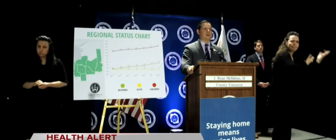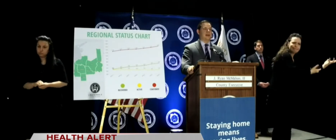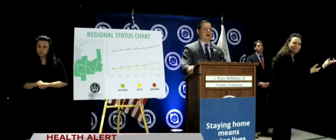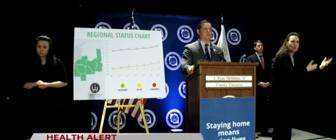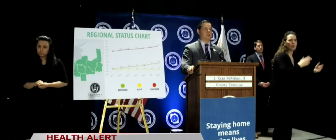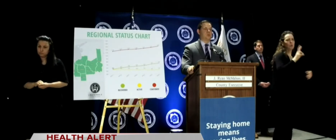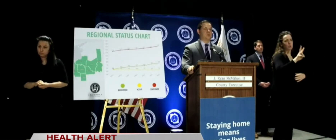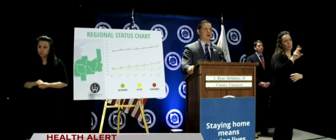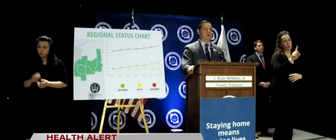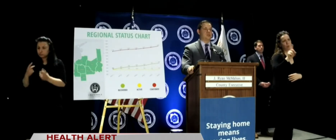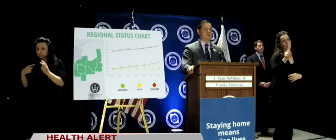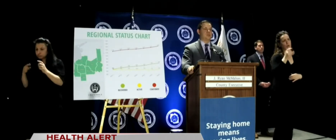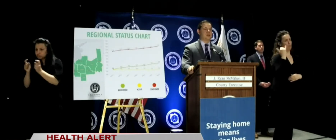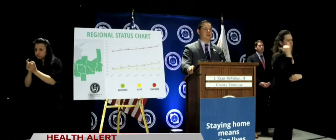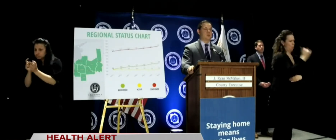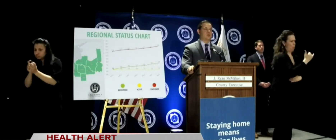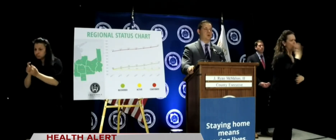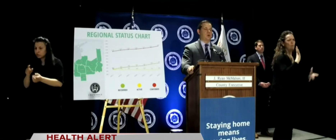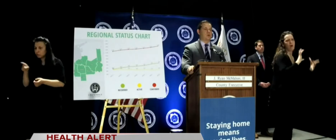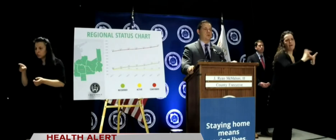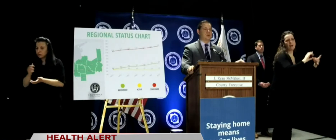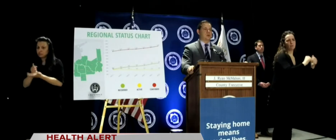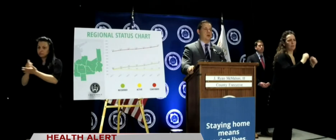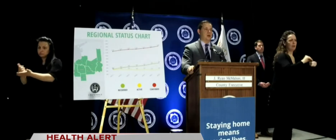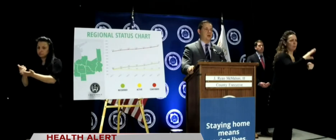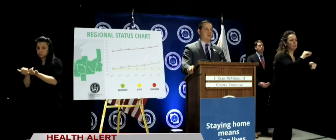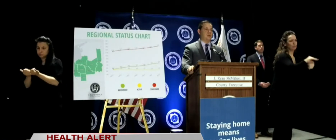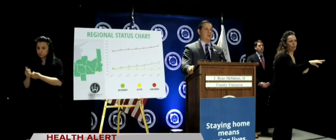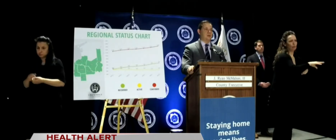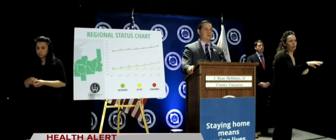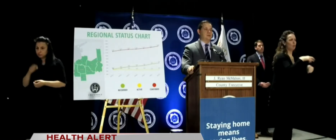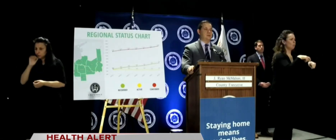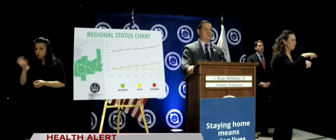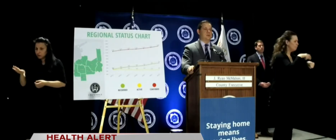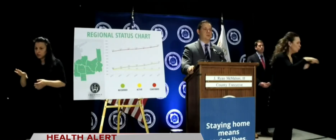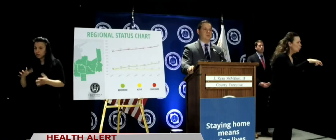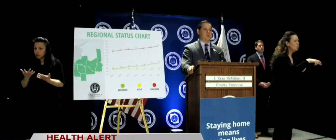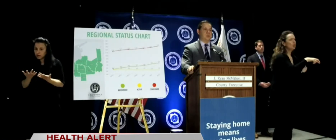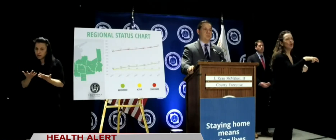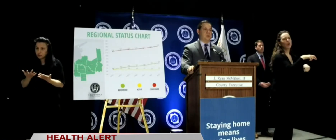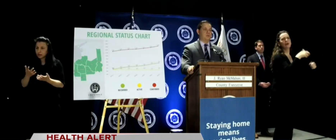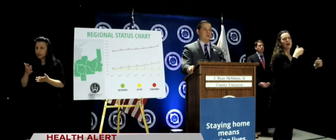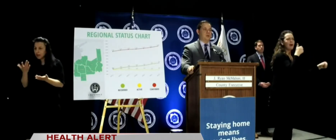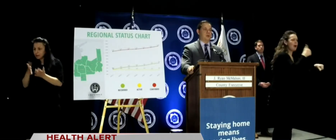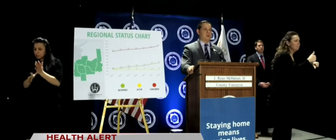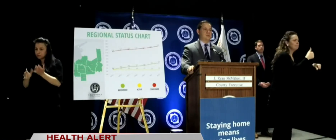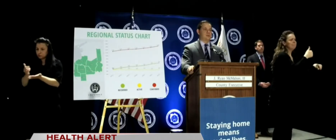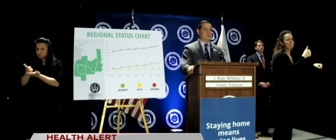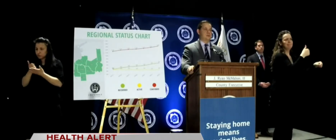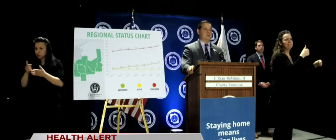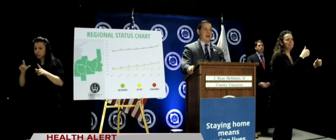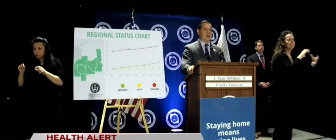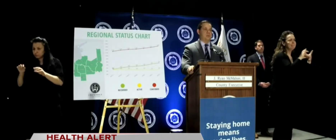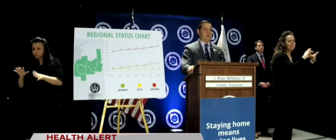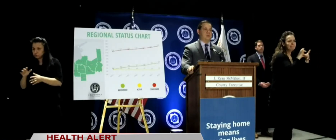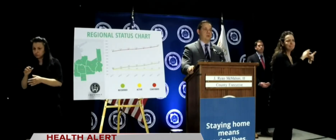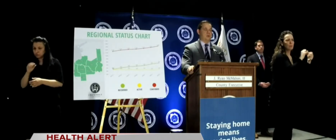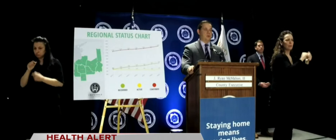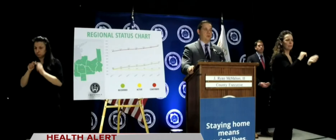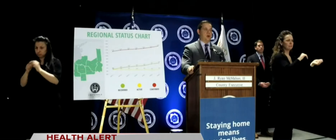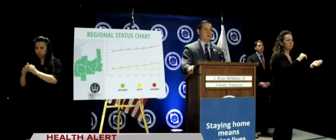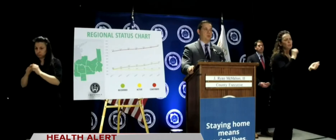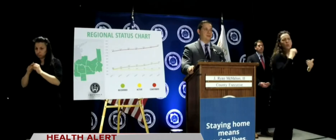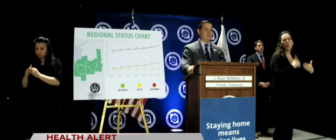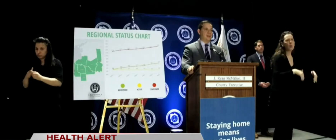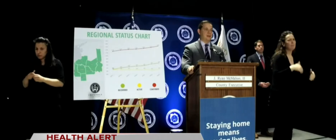somebody that can help you with strategies, referrals. There is nothing to be ashamed of in this time of